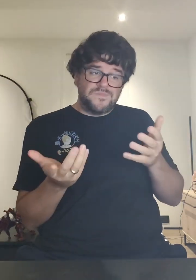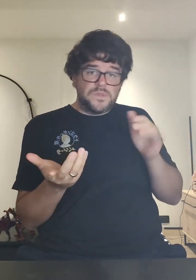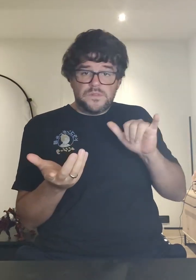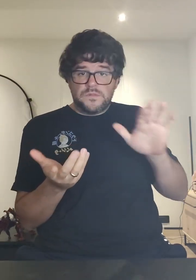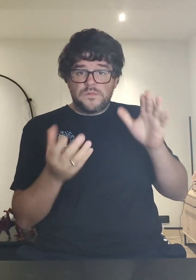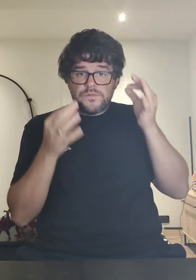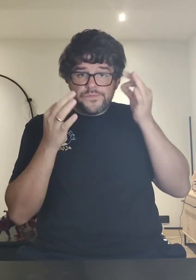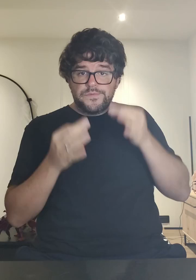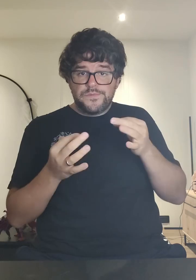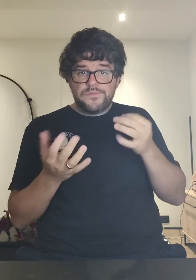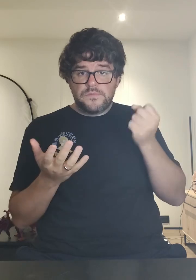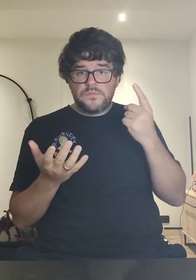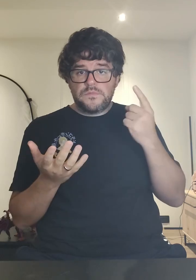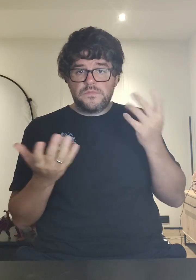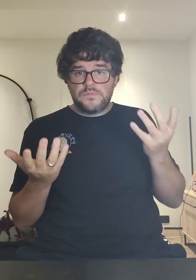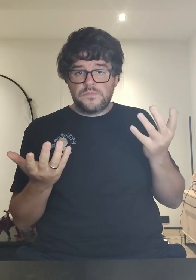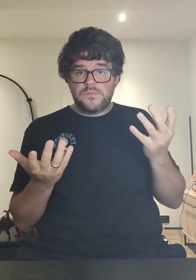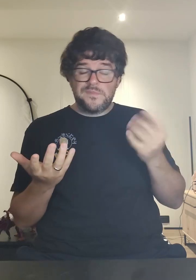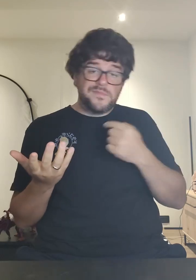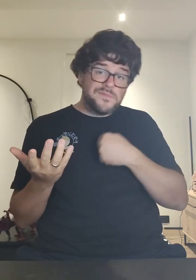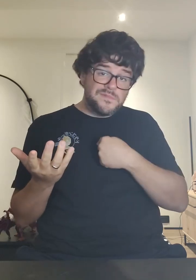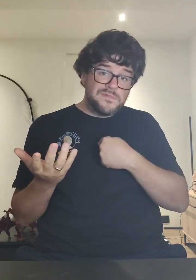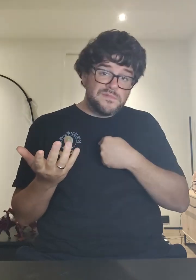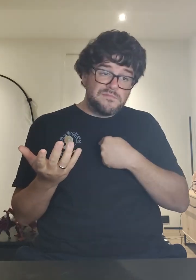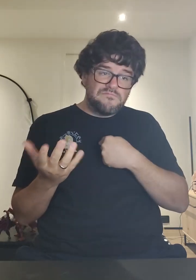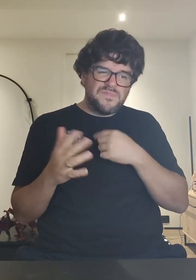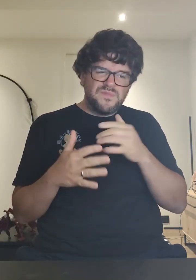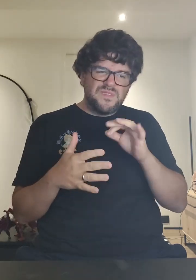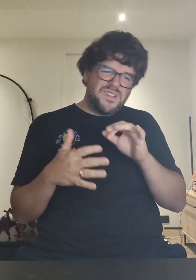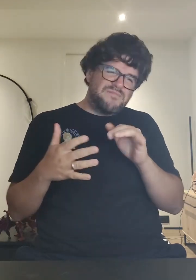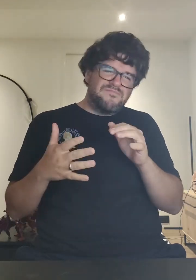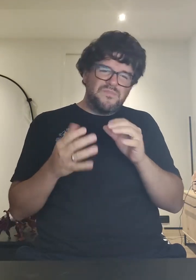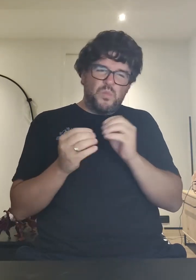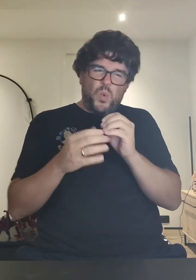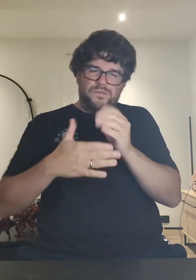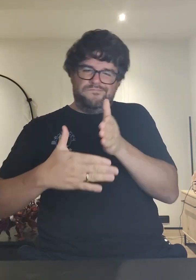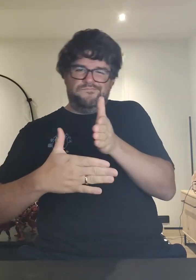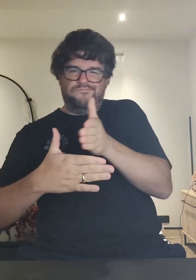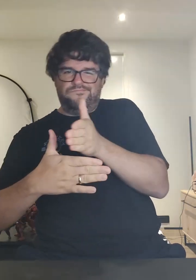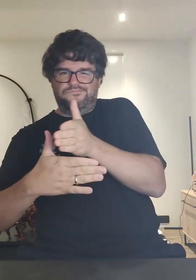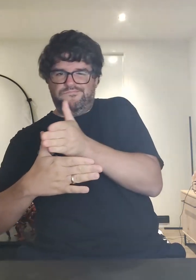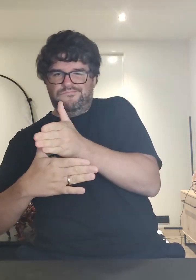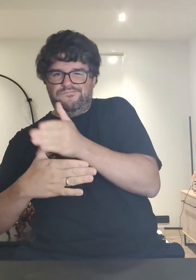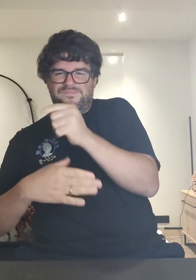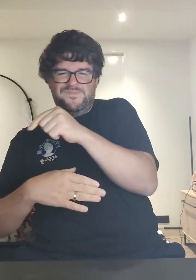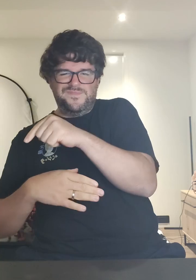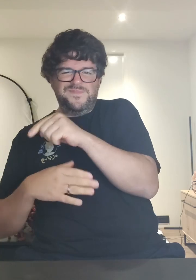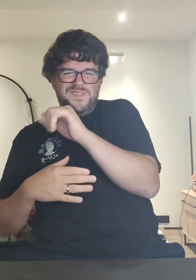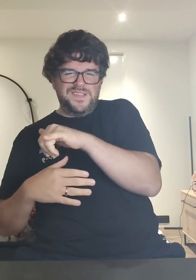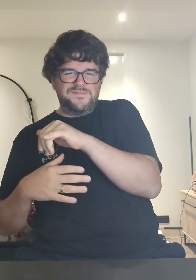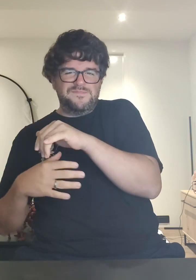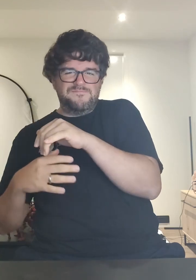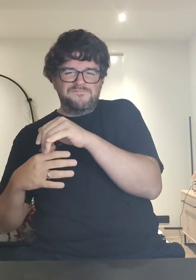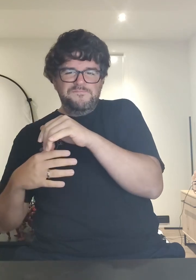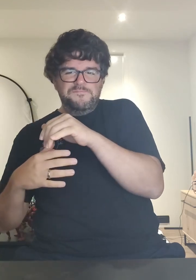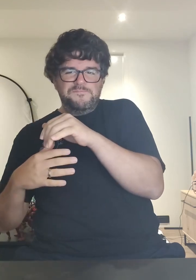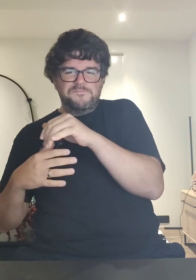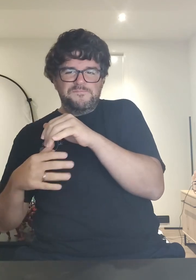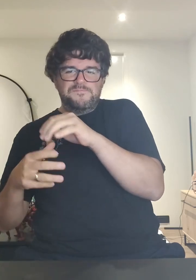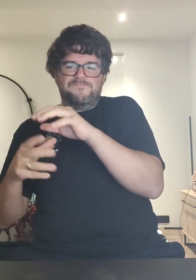because they've had enough. It's their decision, it's understandable. I feel like I tend more towards being still involved with